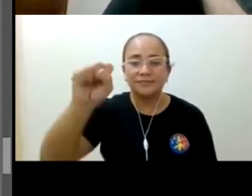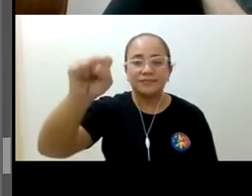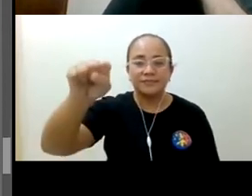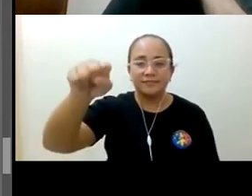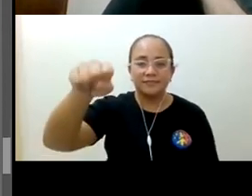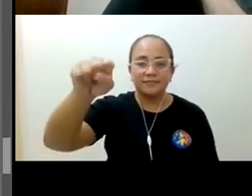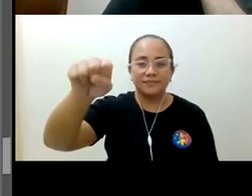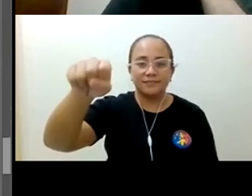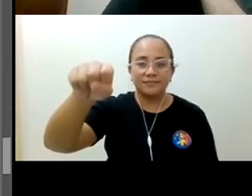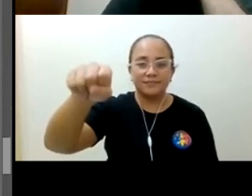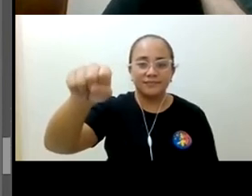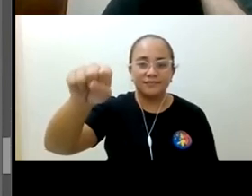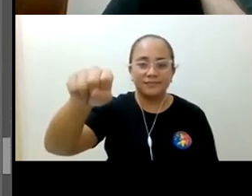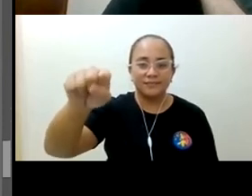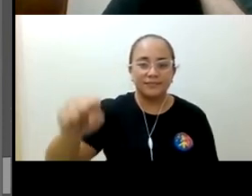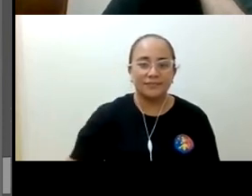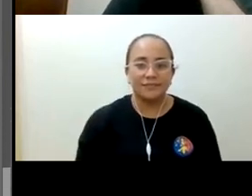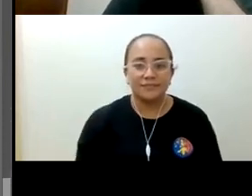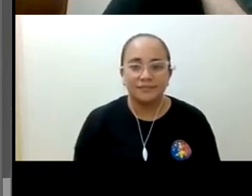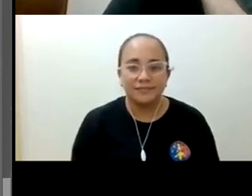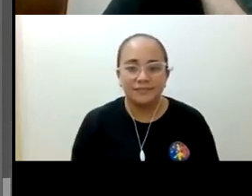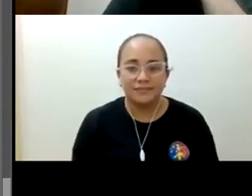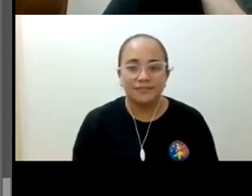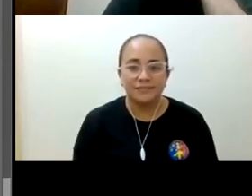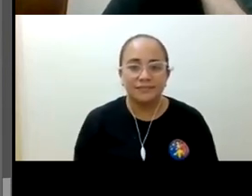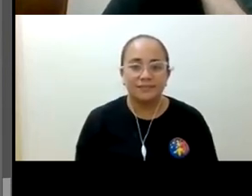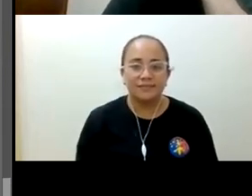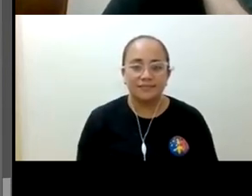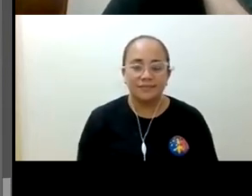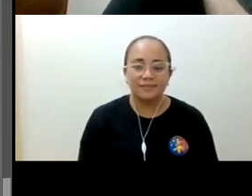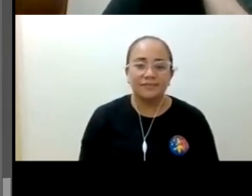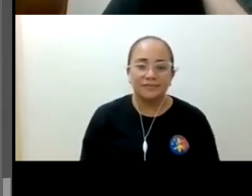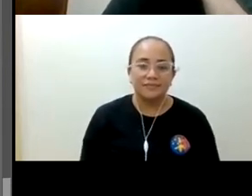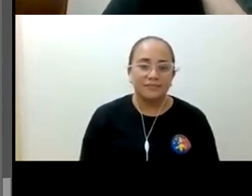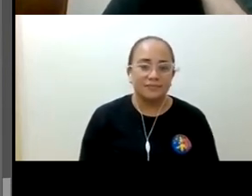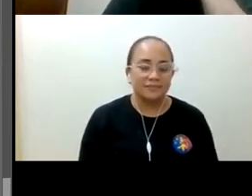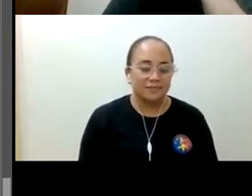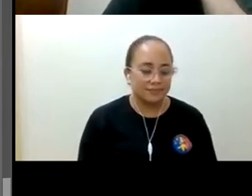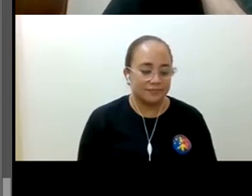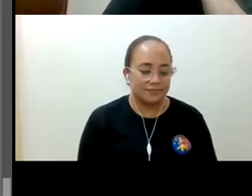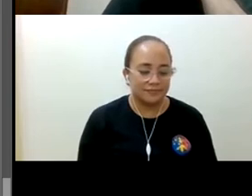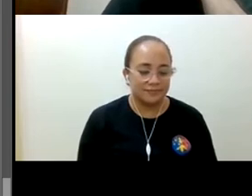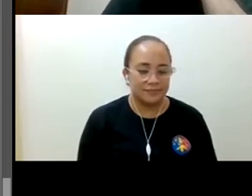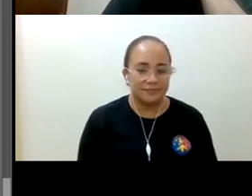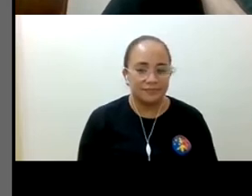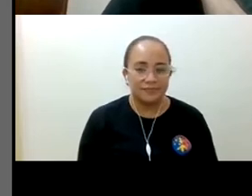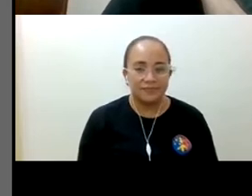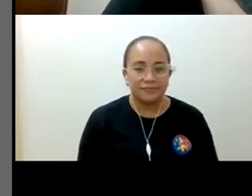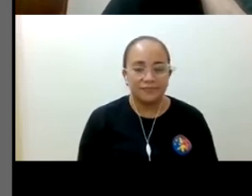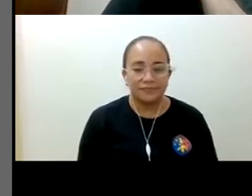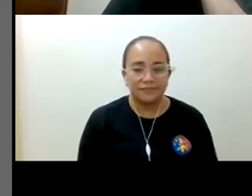Okay. So that's what we have so far. We only have a few